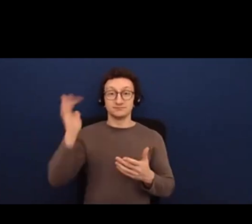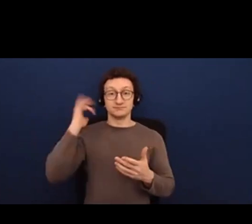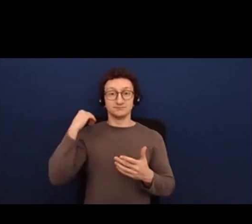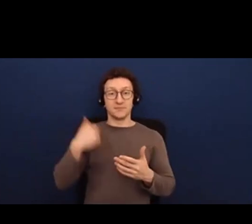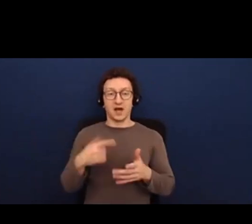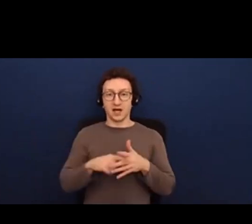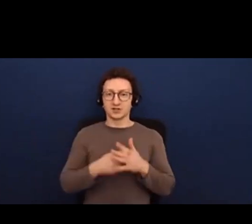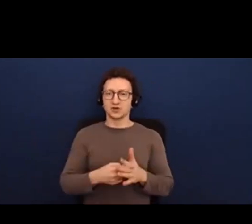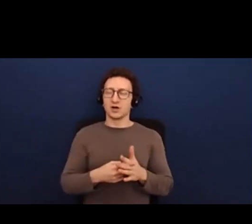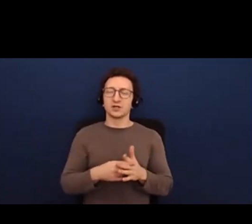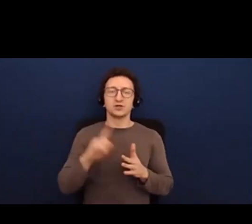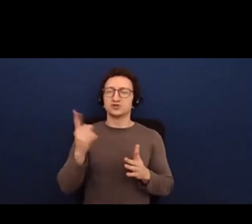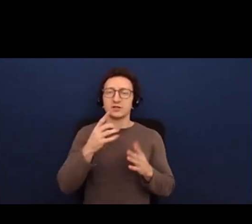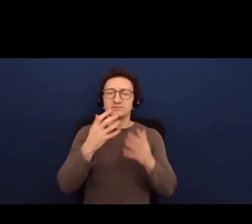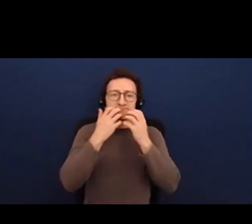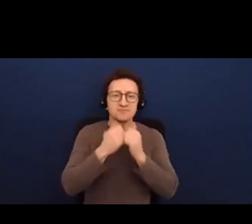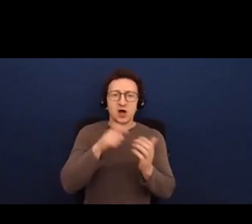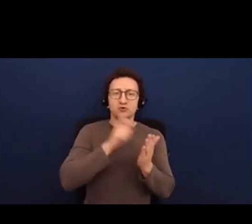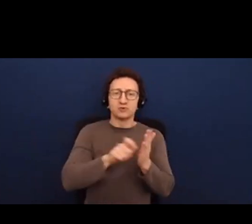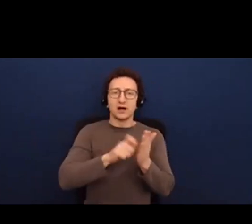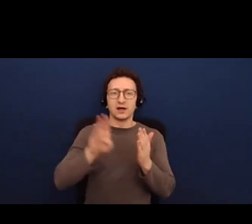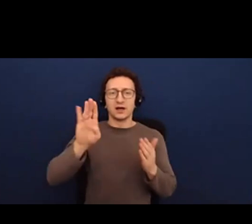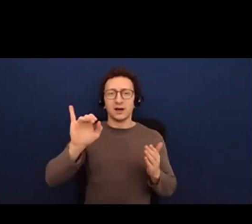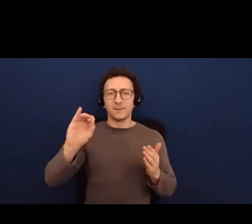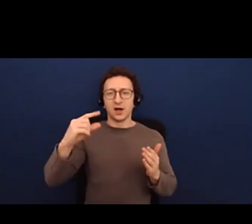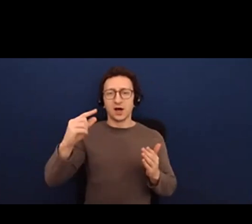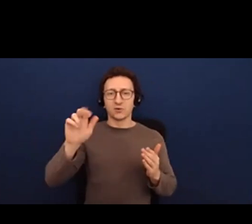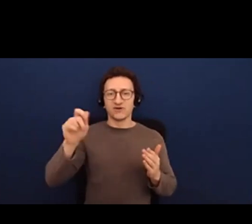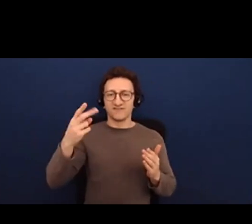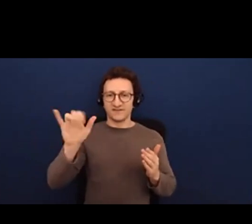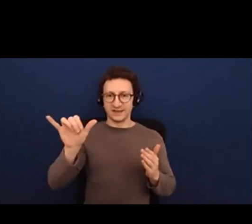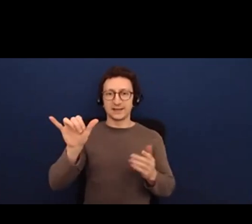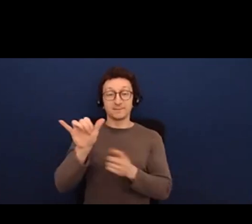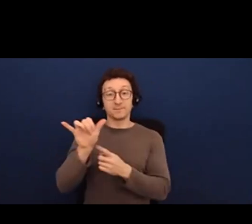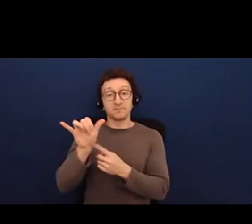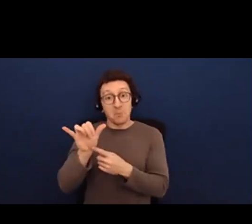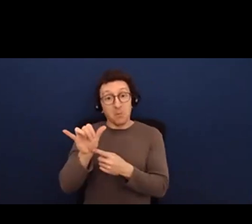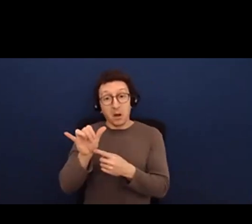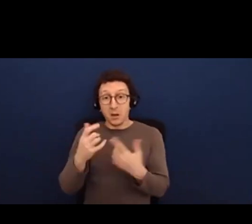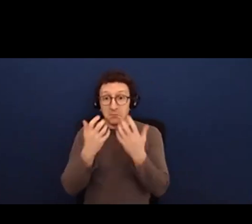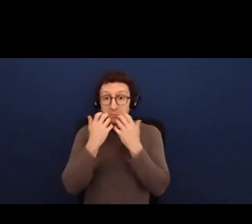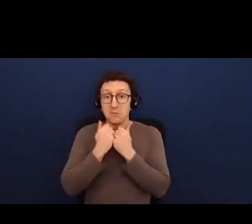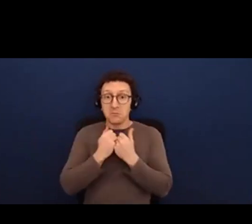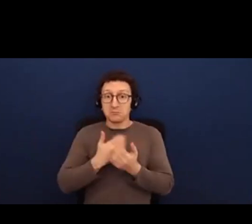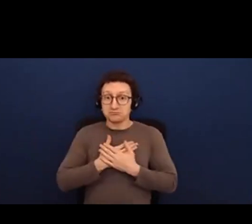as a biographer, and biography is a very, very important part of my mind.